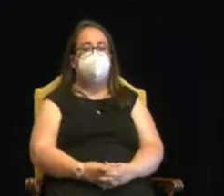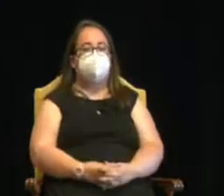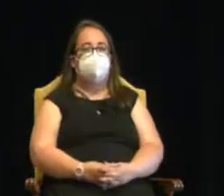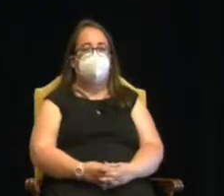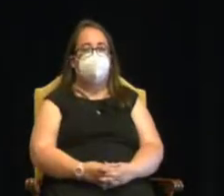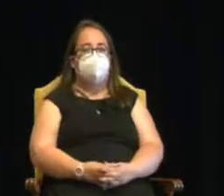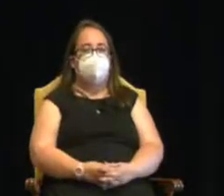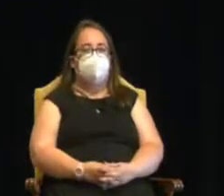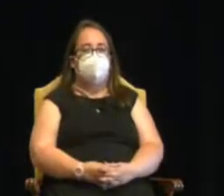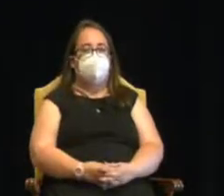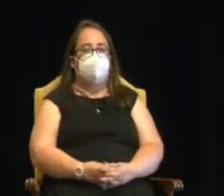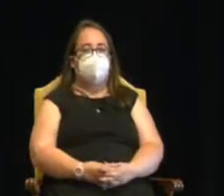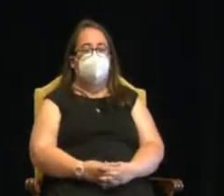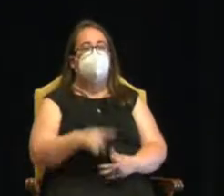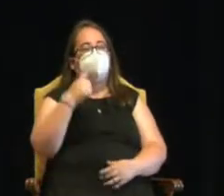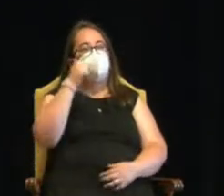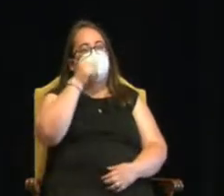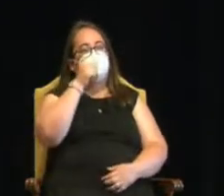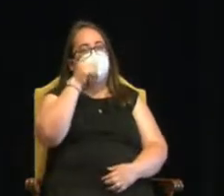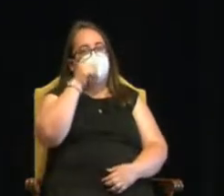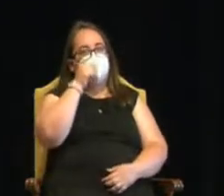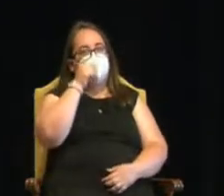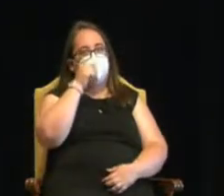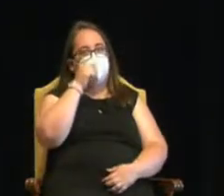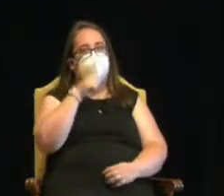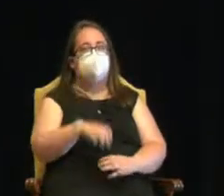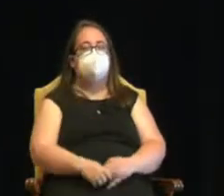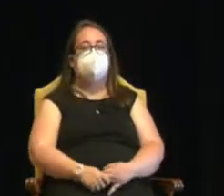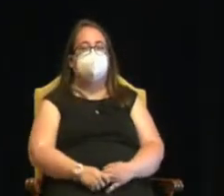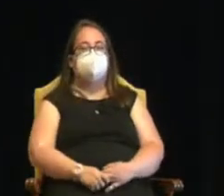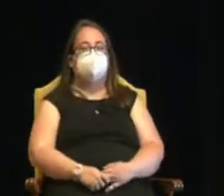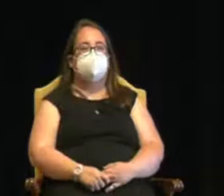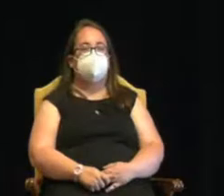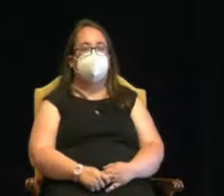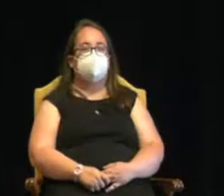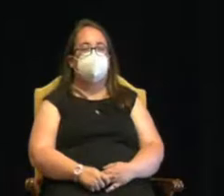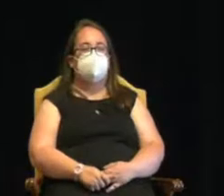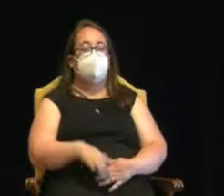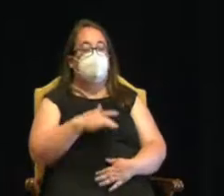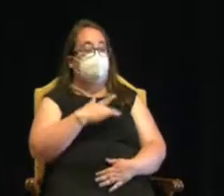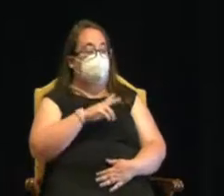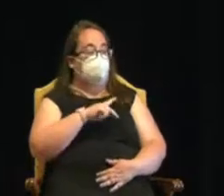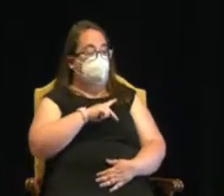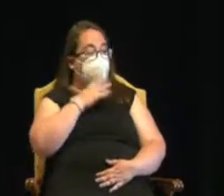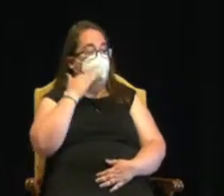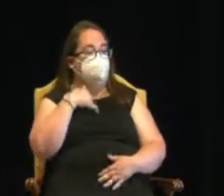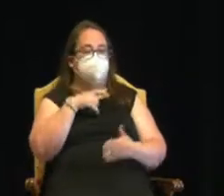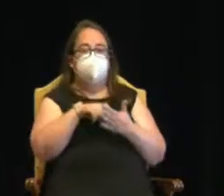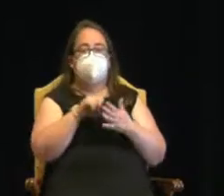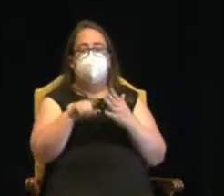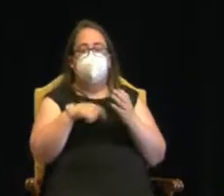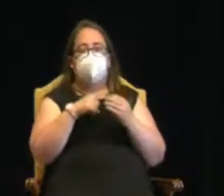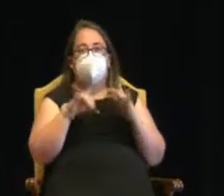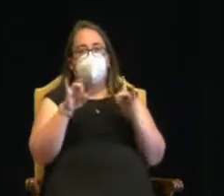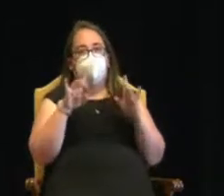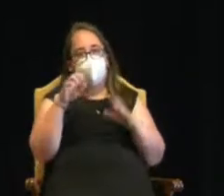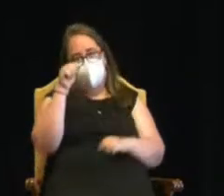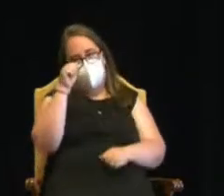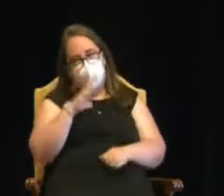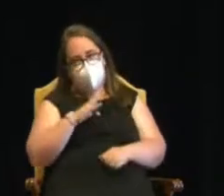And Dream Girl actually felt bizarrely personal, because even though I was writing about a horrible